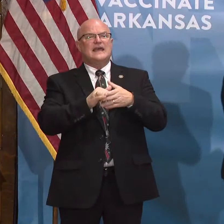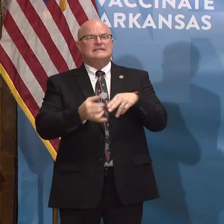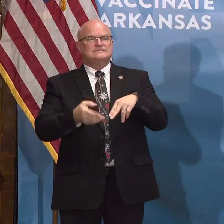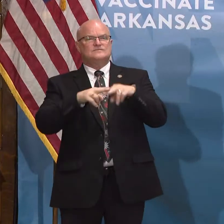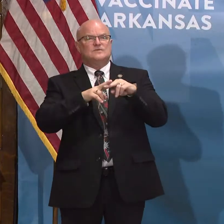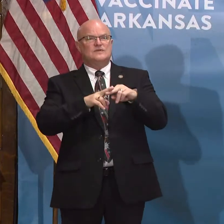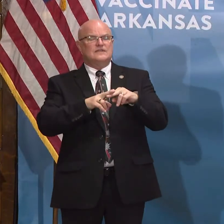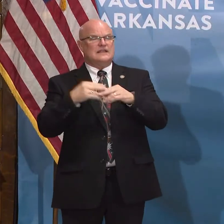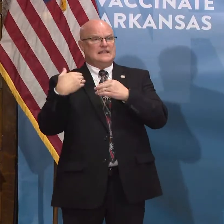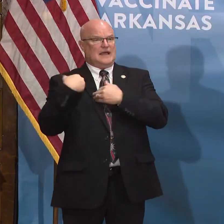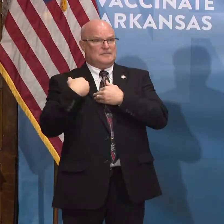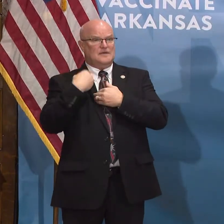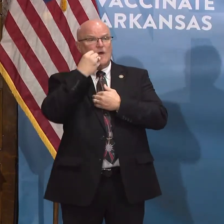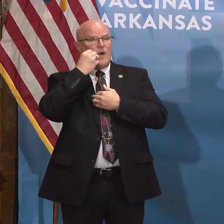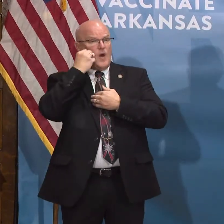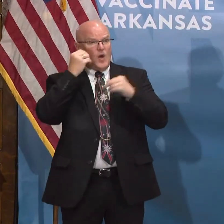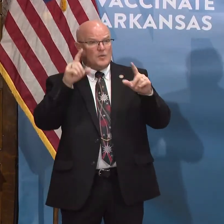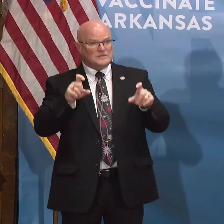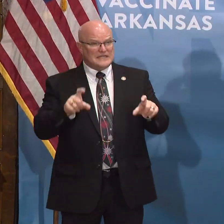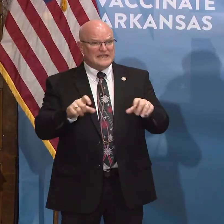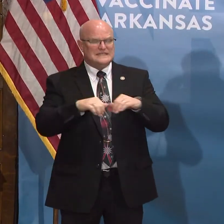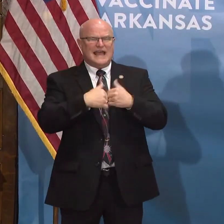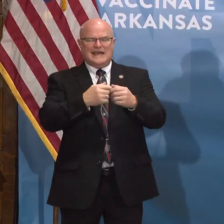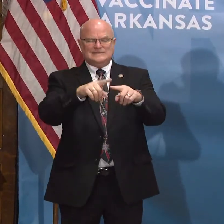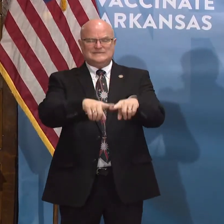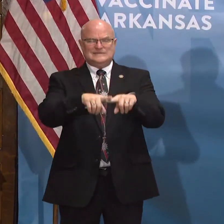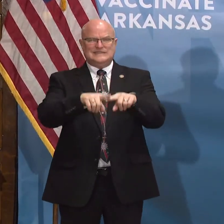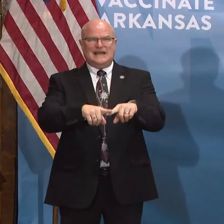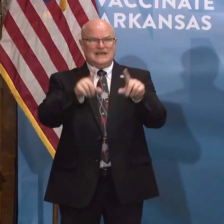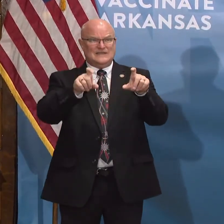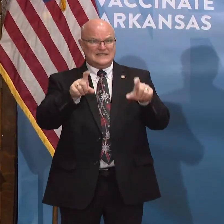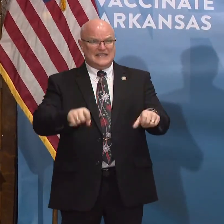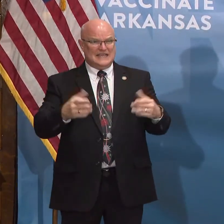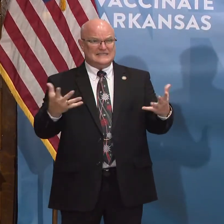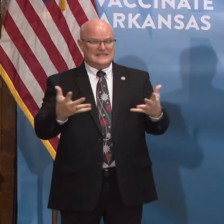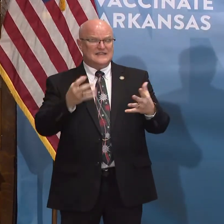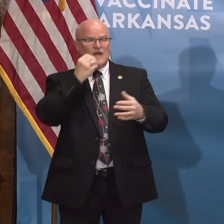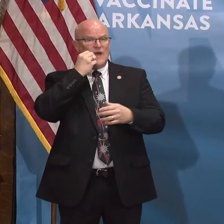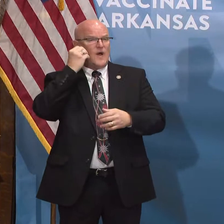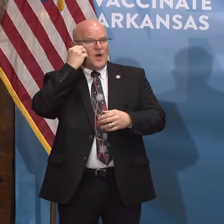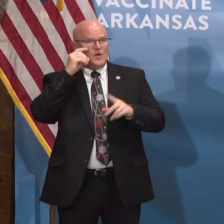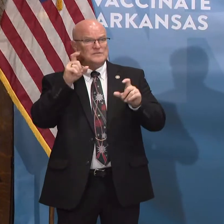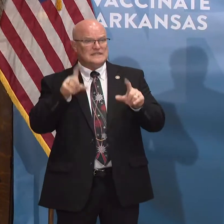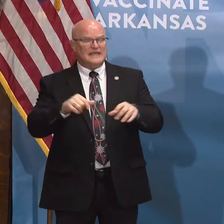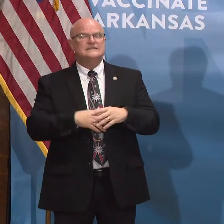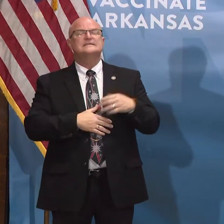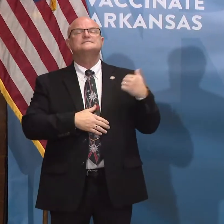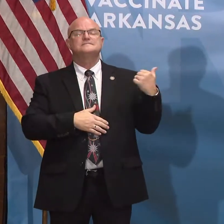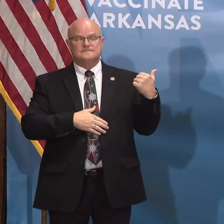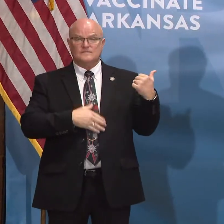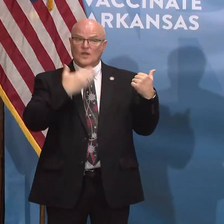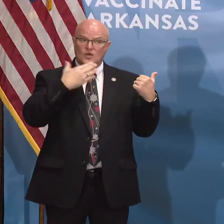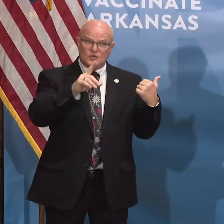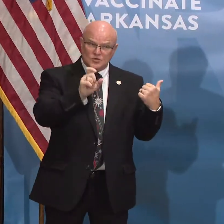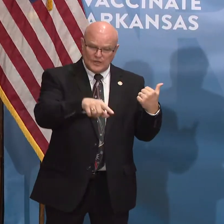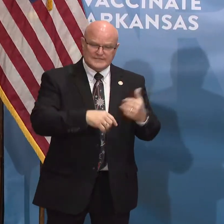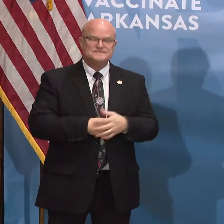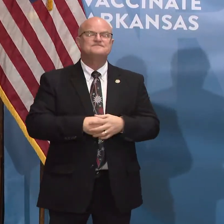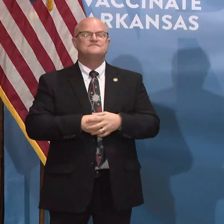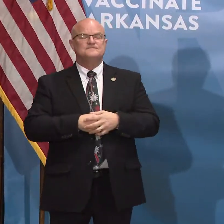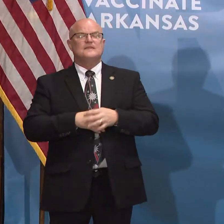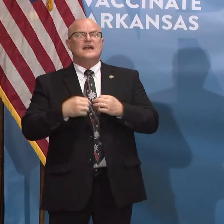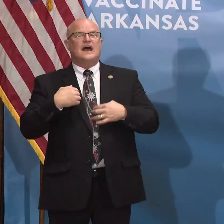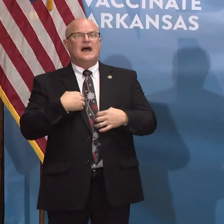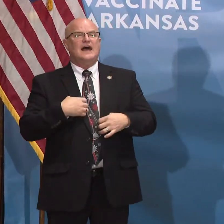of reliability of home tests, how reliable are tests in general and are at-home tests? So those are very good questions. So